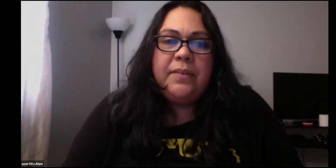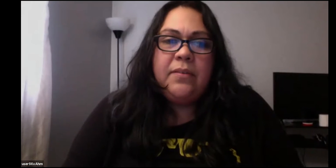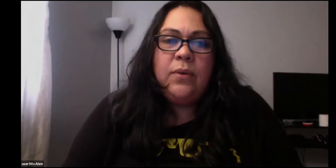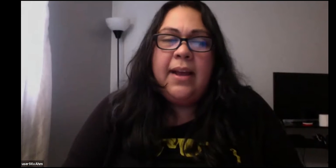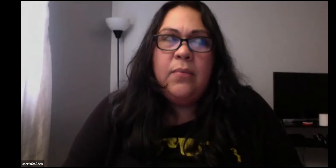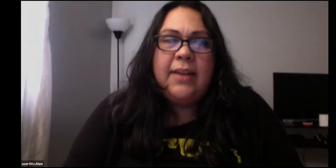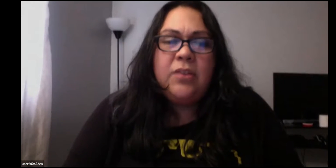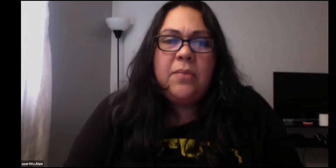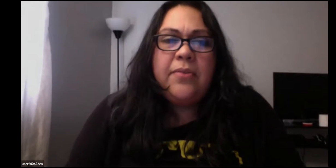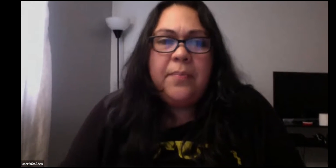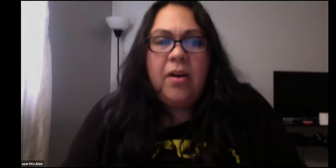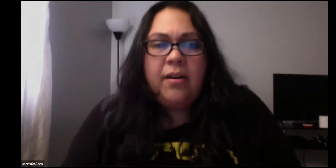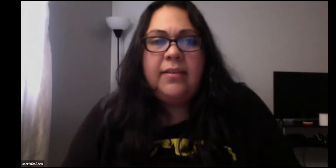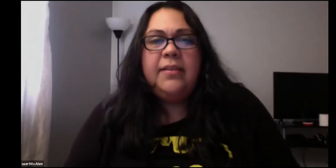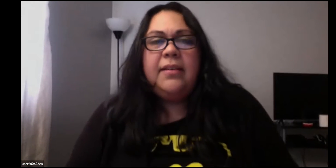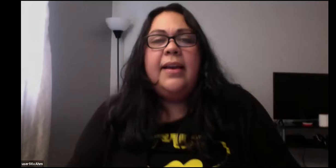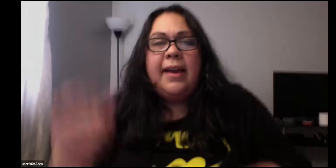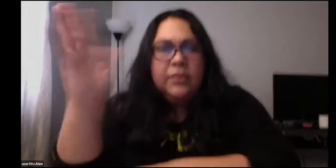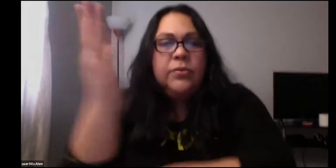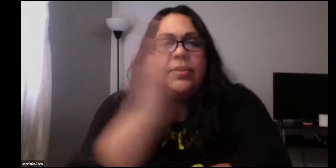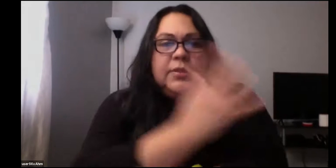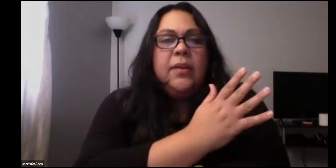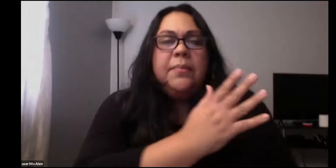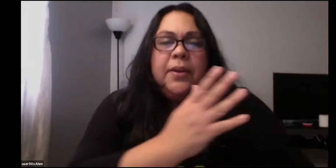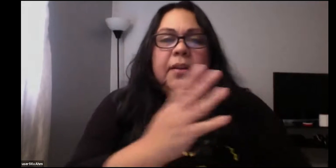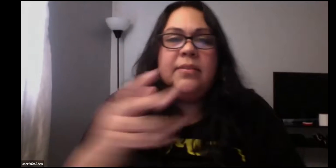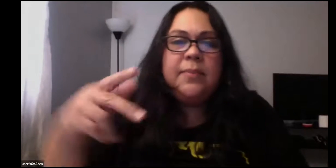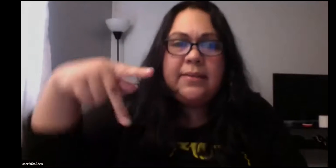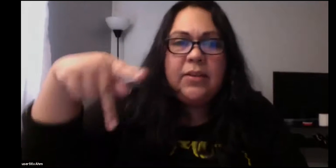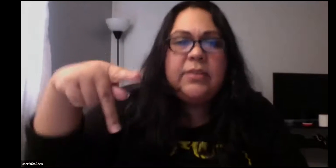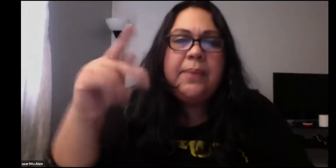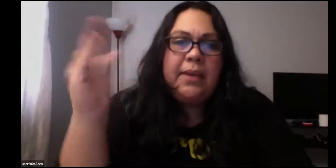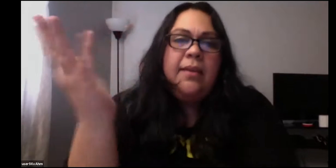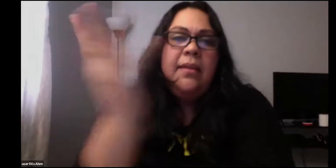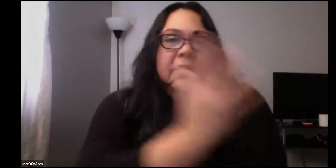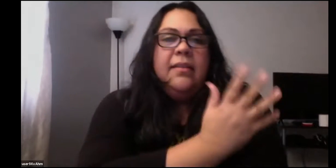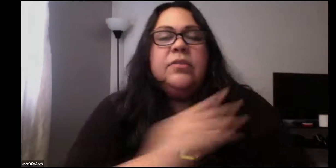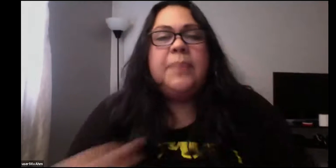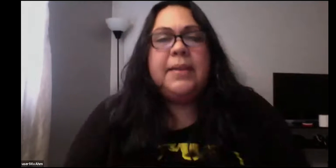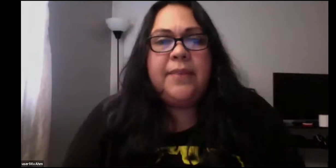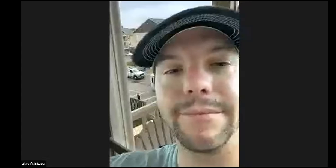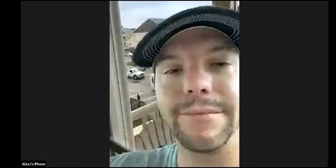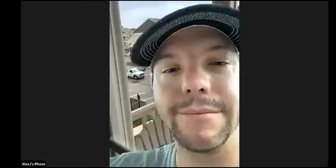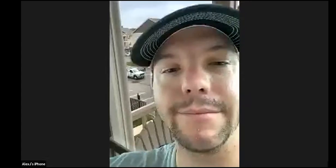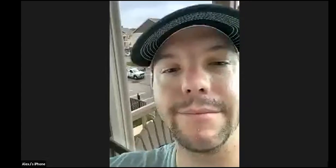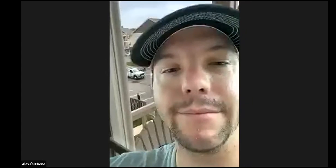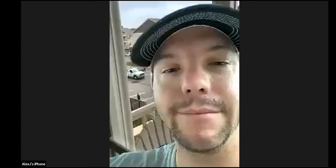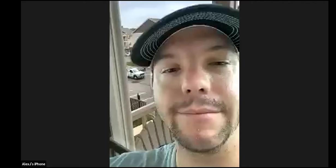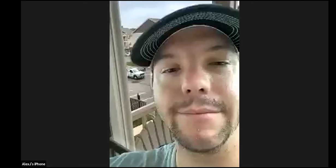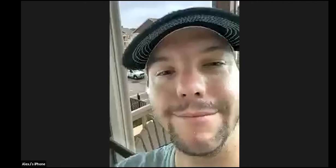when I talk about the park, I can do this one, but sometimes I use the P, specify that it's the park. It's not like a